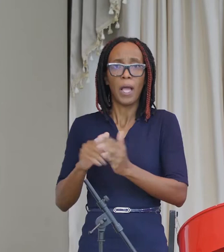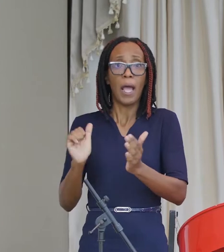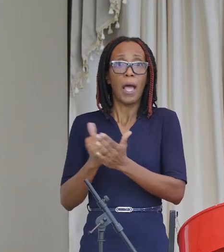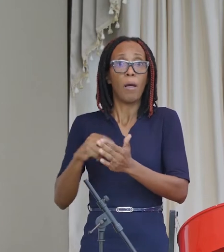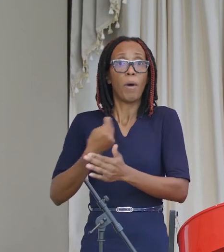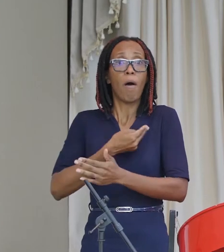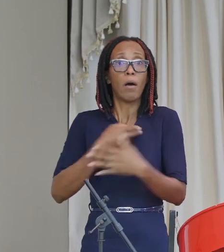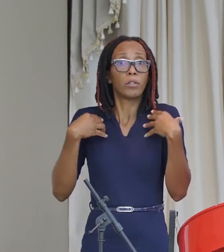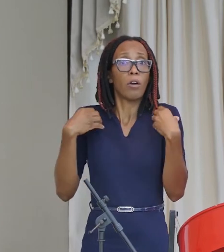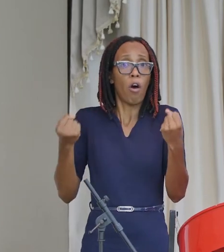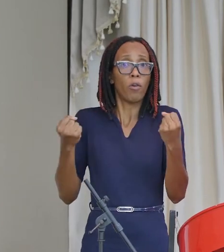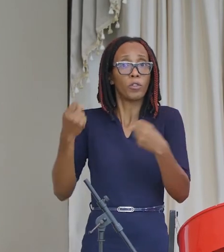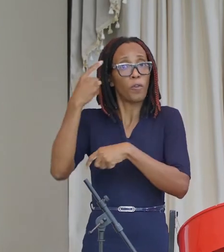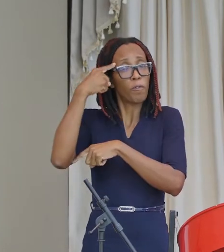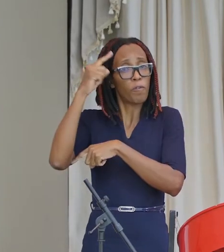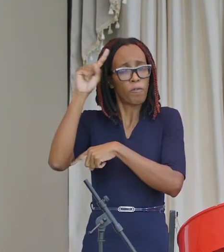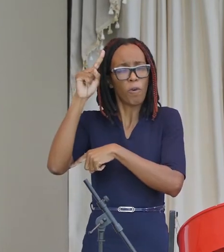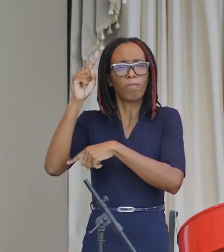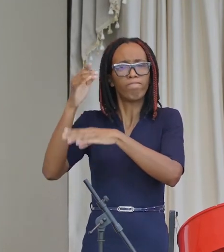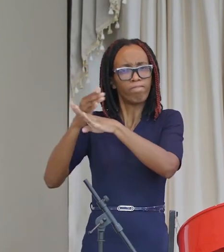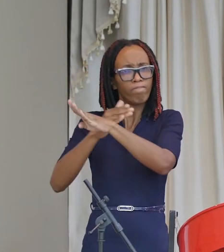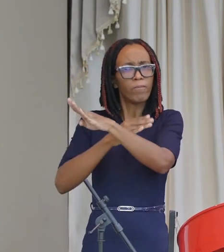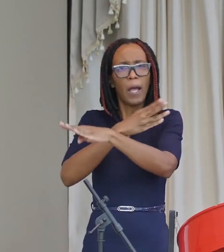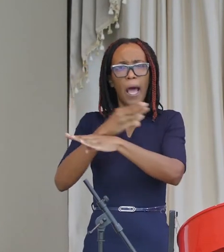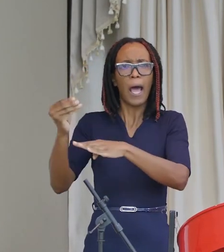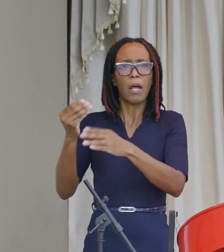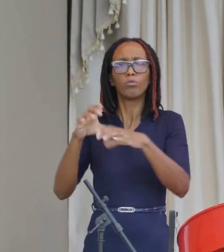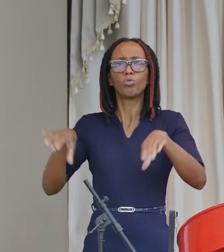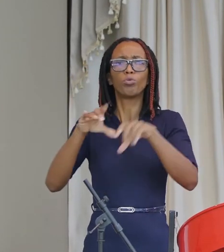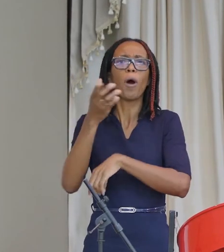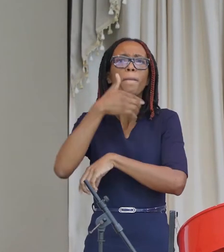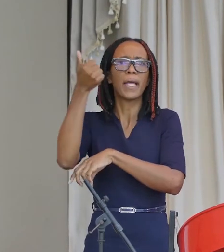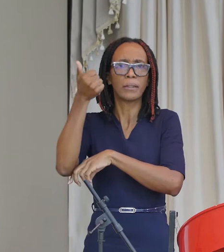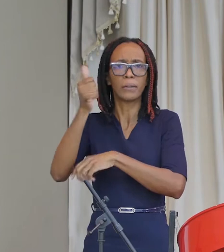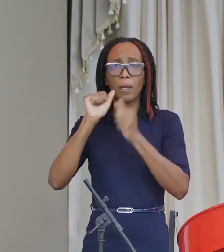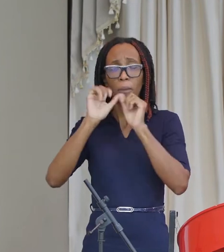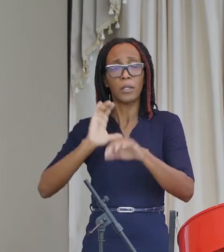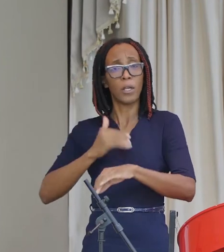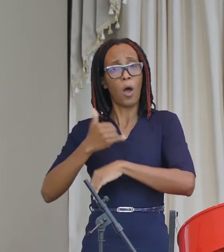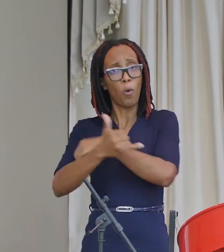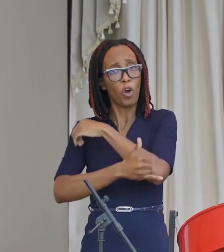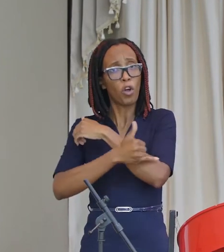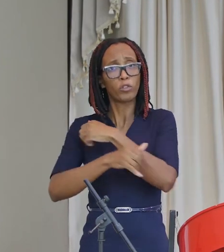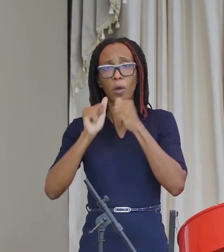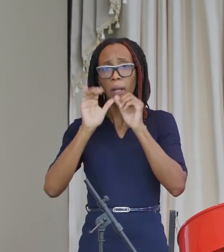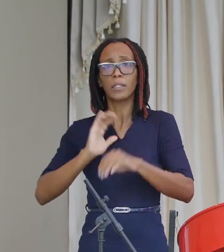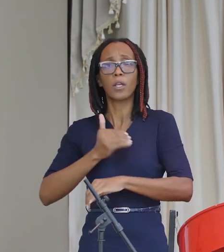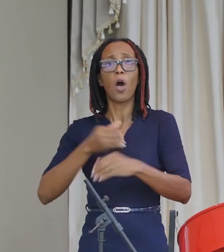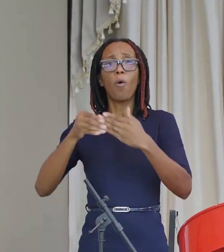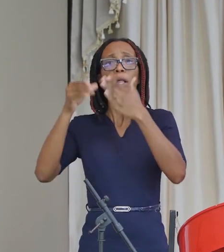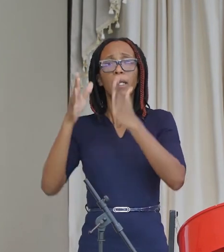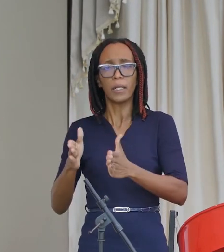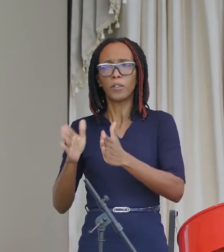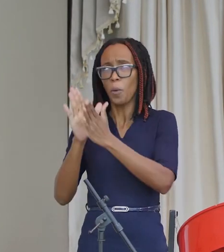courage to always do our best. Bless our country and our leaders. In your name